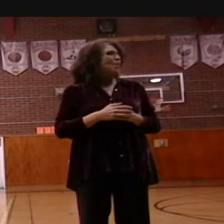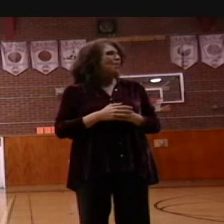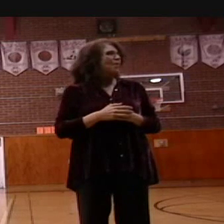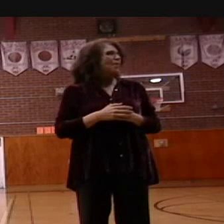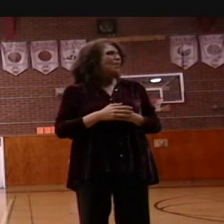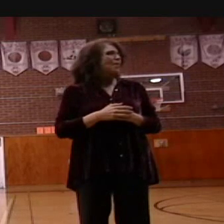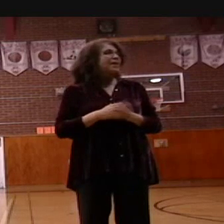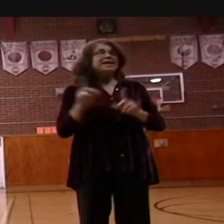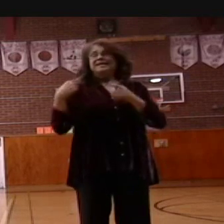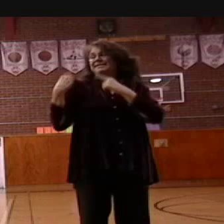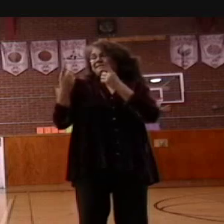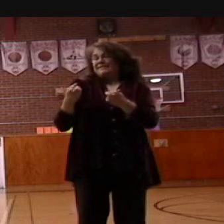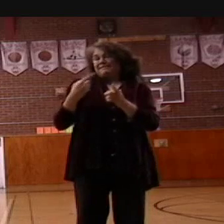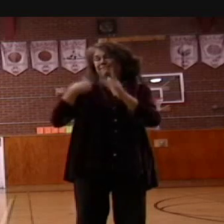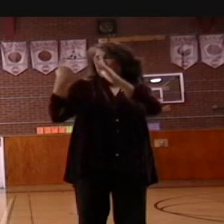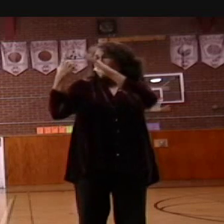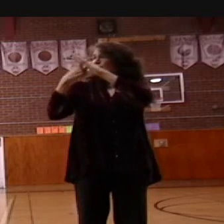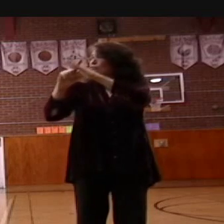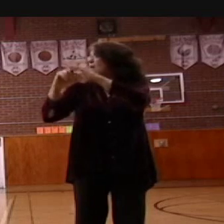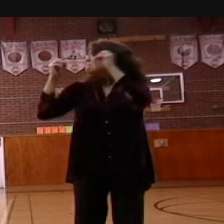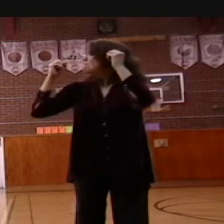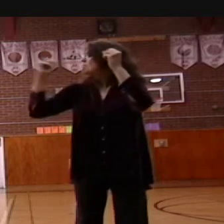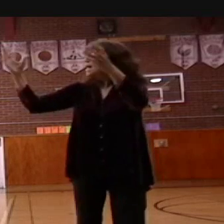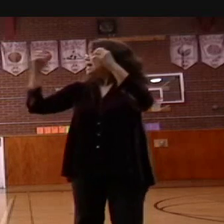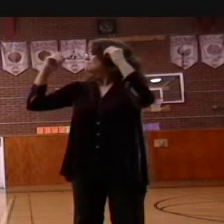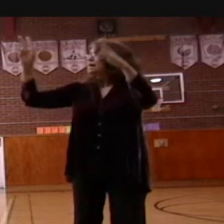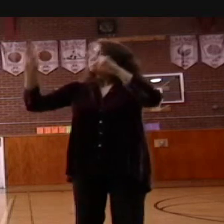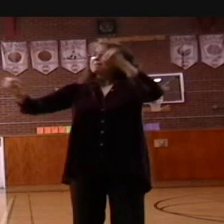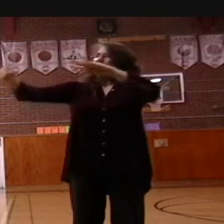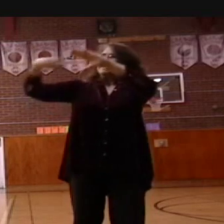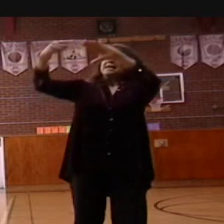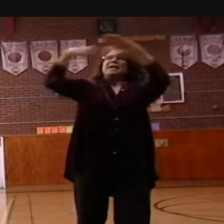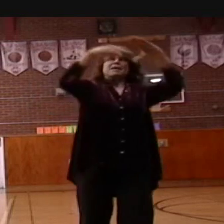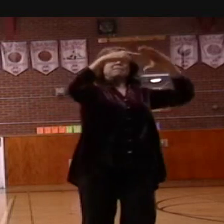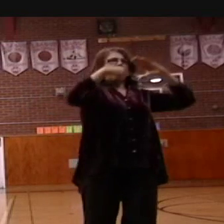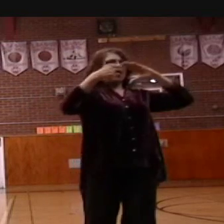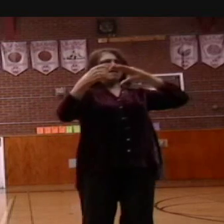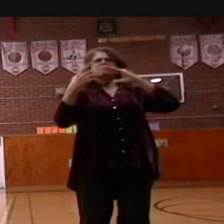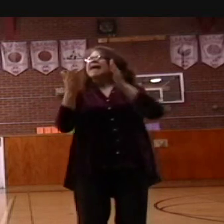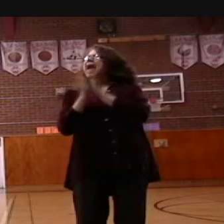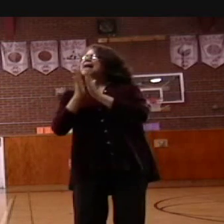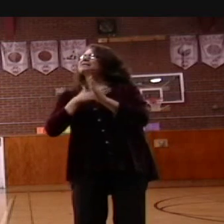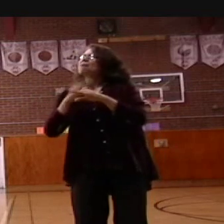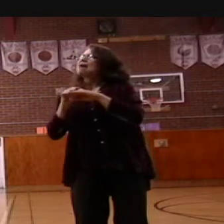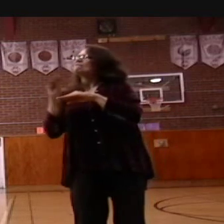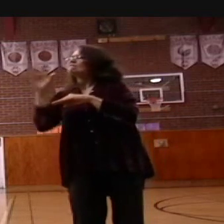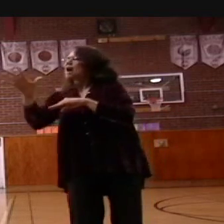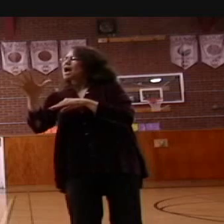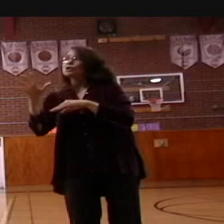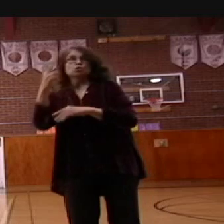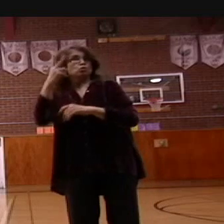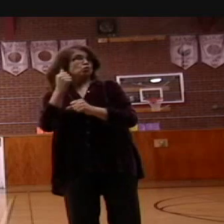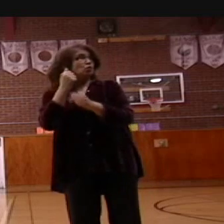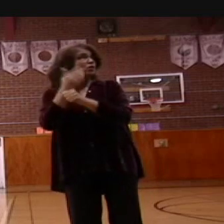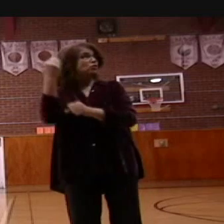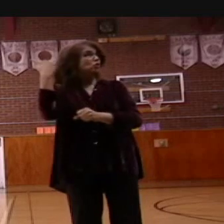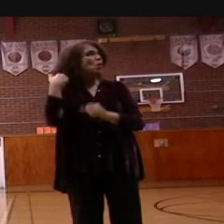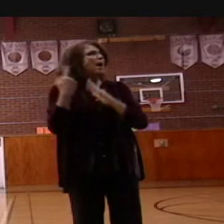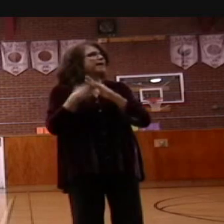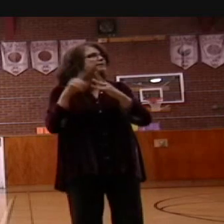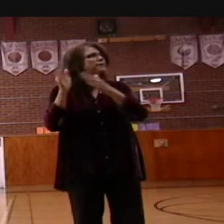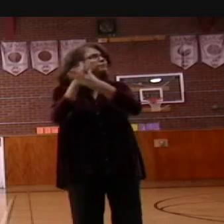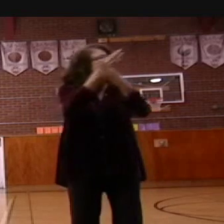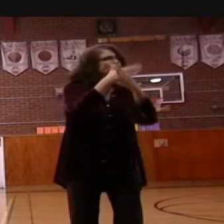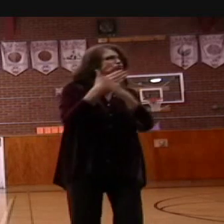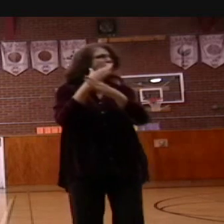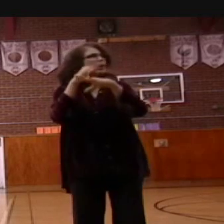Since I started, I've received a lot of emails from people asking my advice. About two years ago, I started sharing my advice and tips on